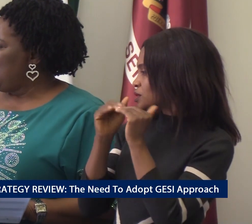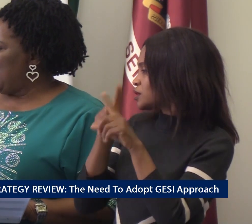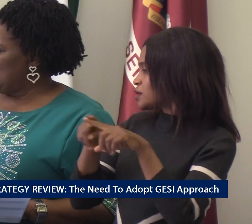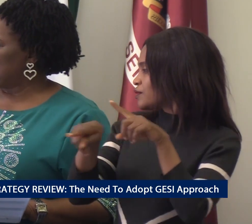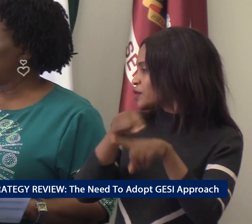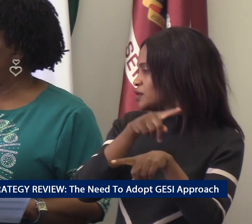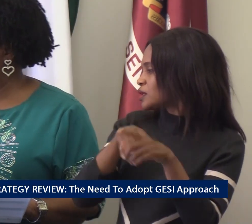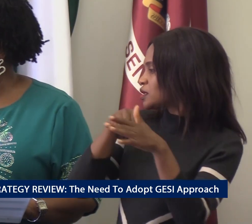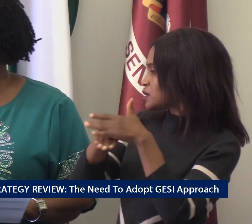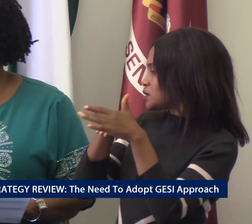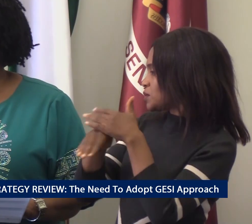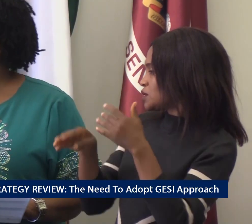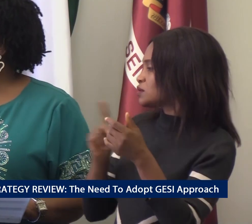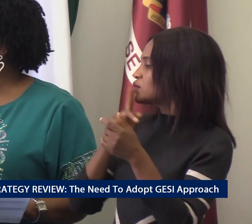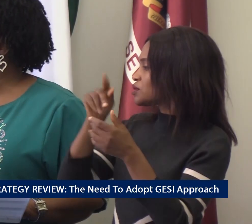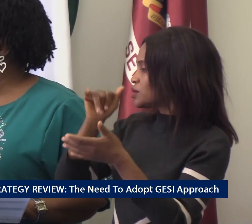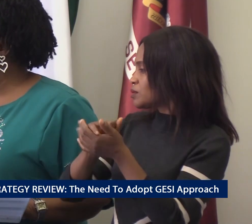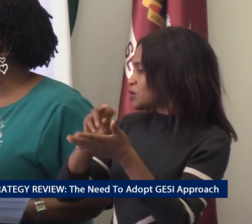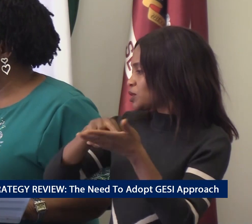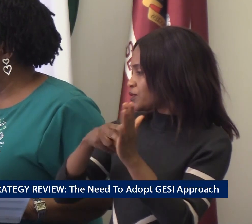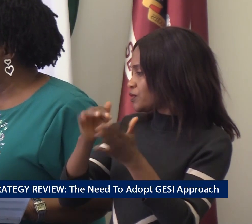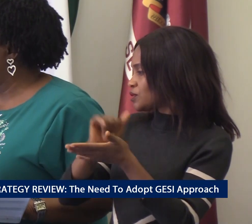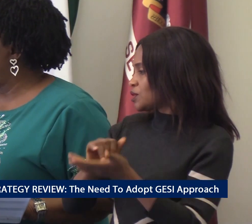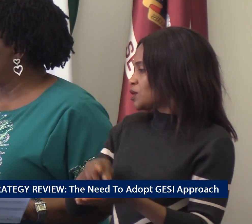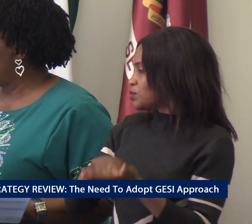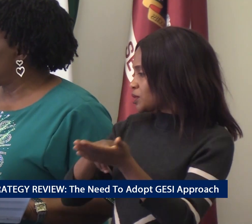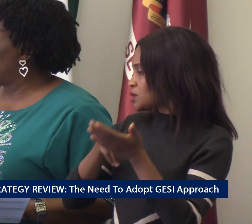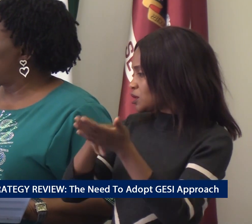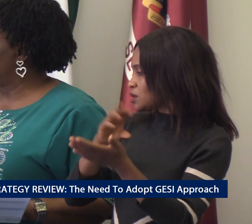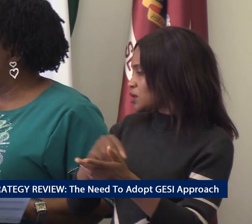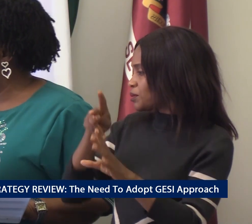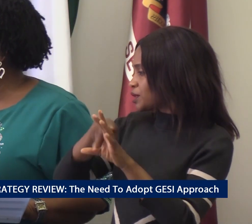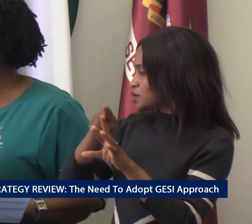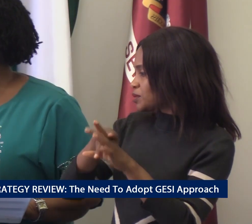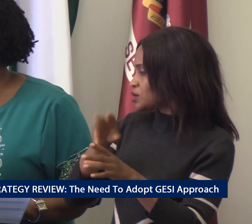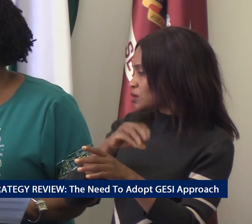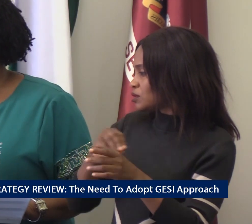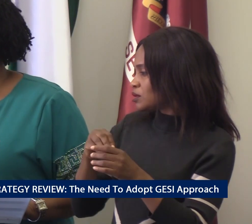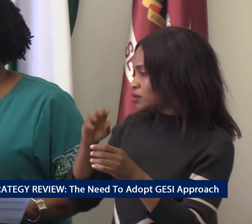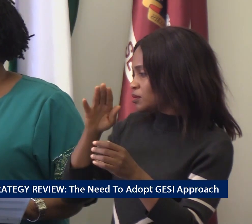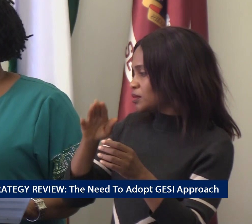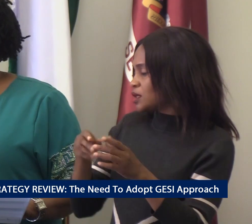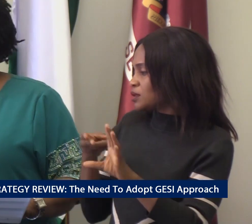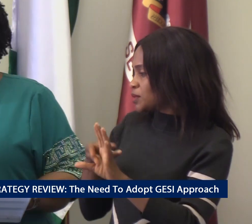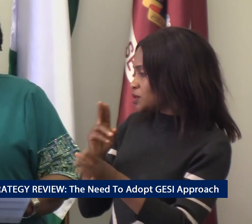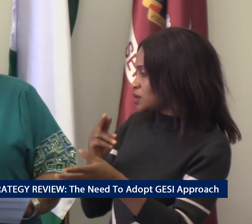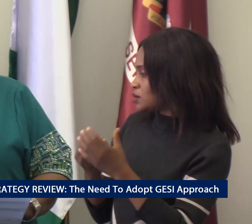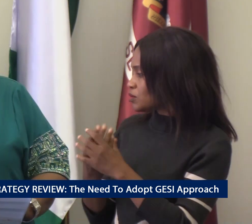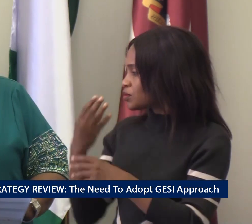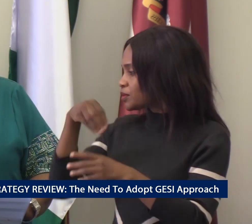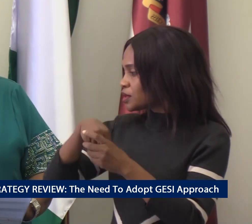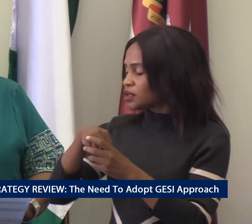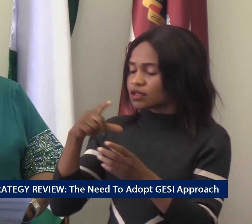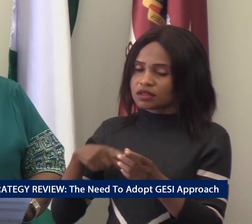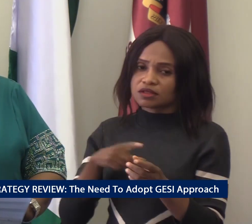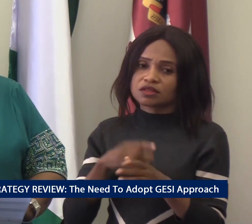diversity, and accessibility, ensuring meaningful representation and participation of marginalized groups in the legislative process. So we're